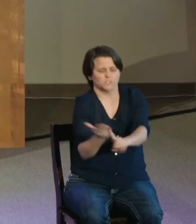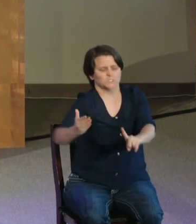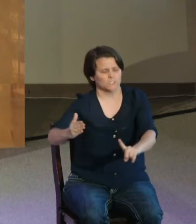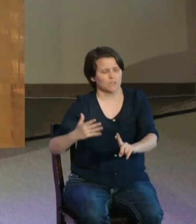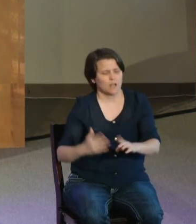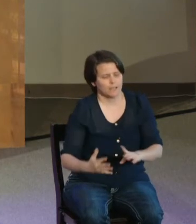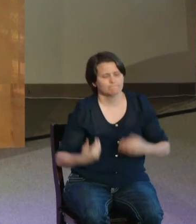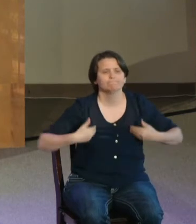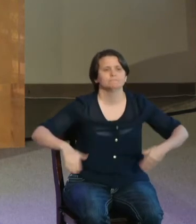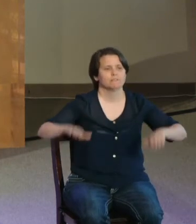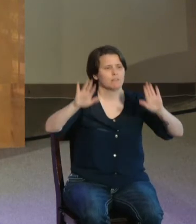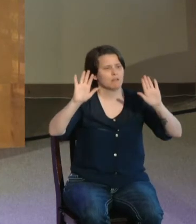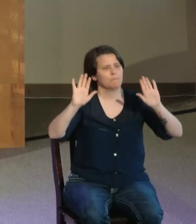offender?